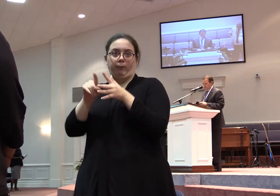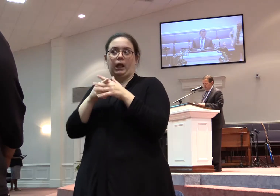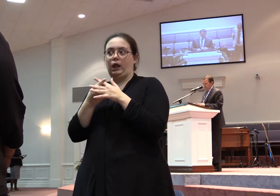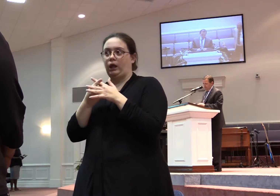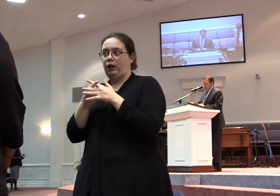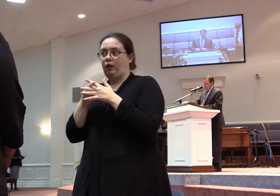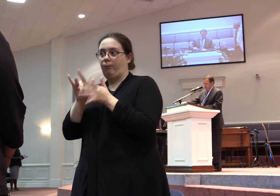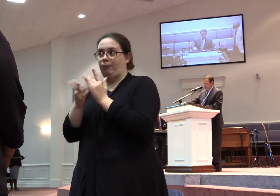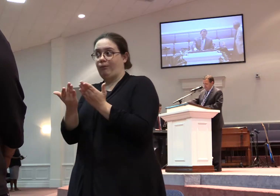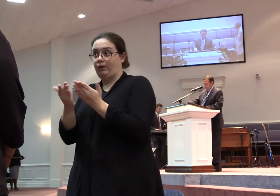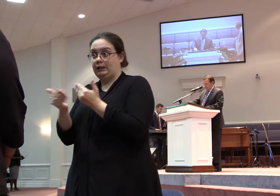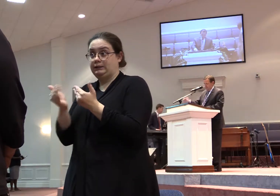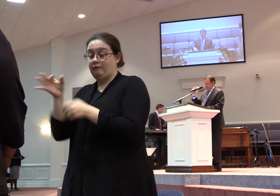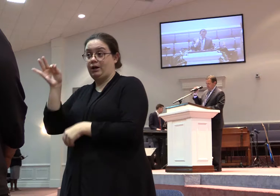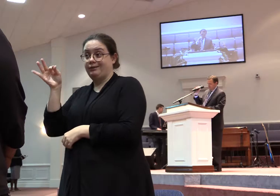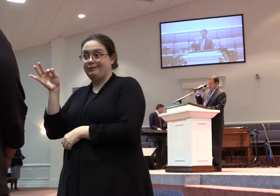Amen.